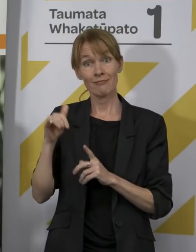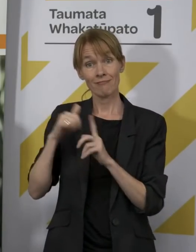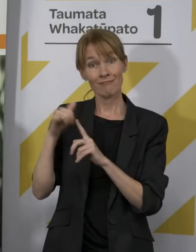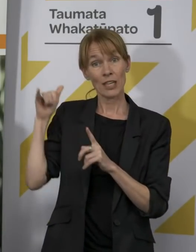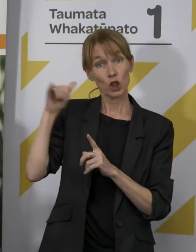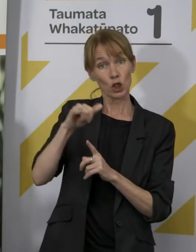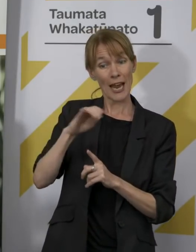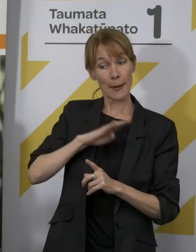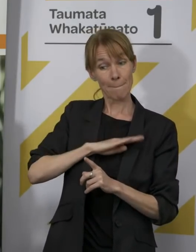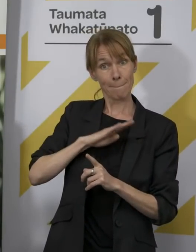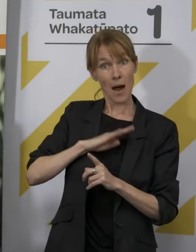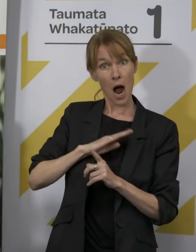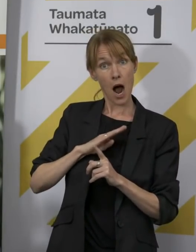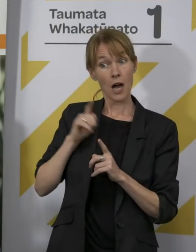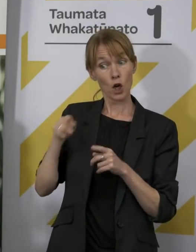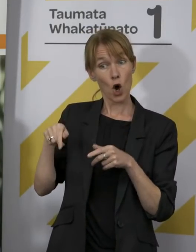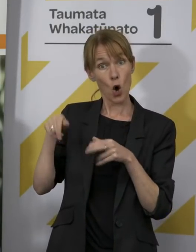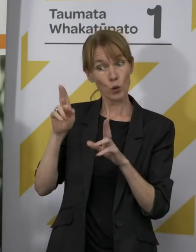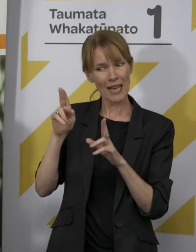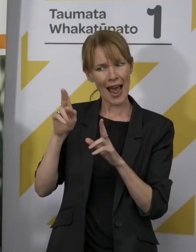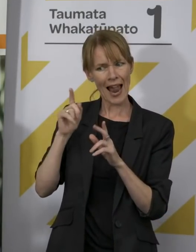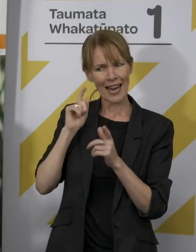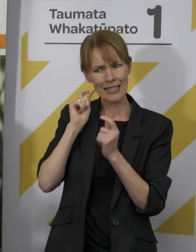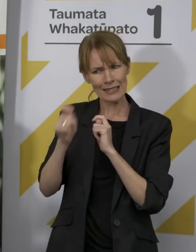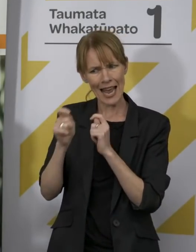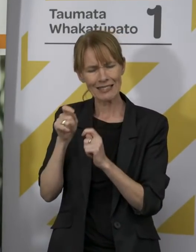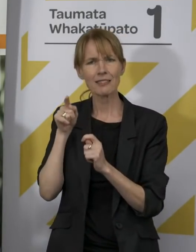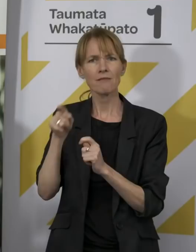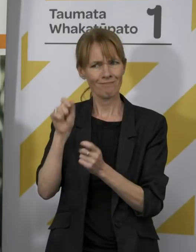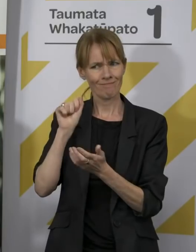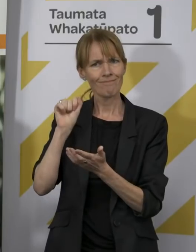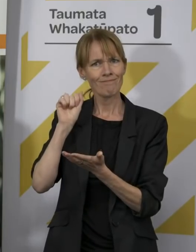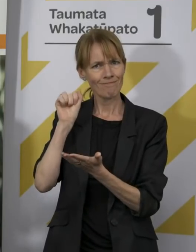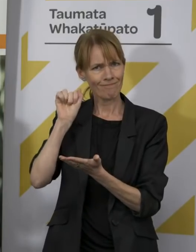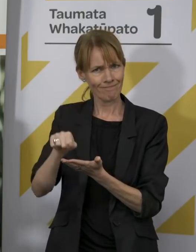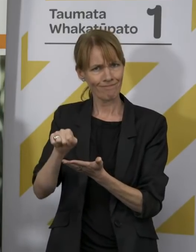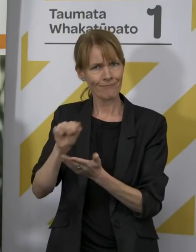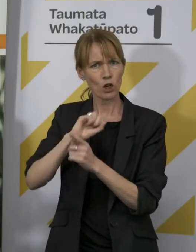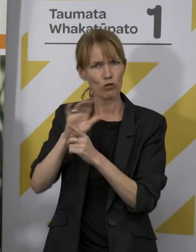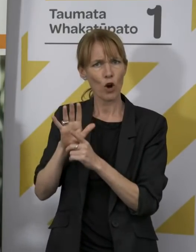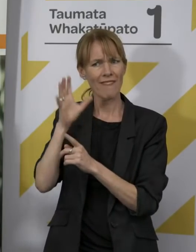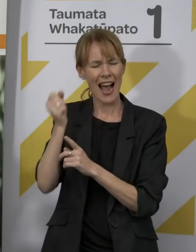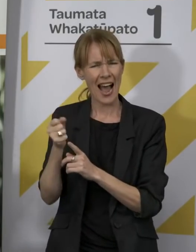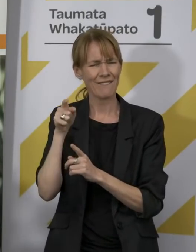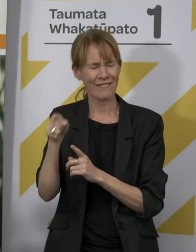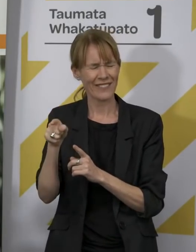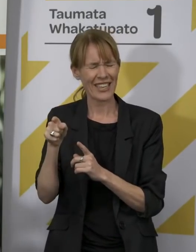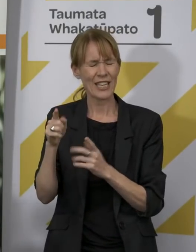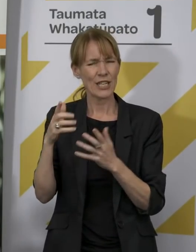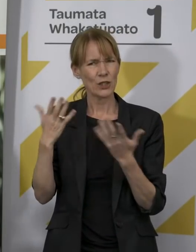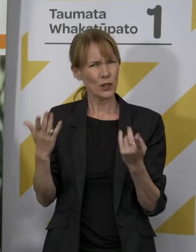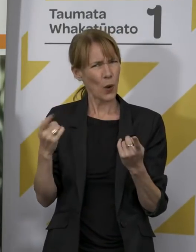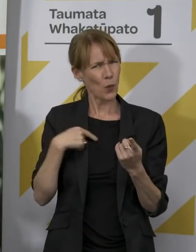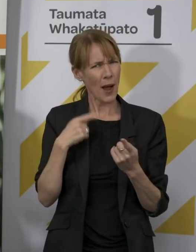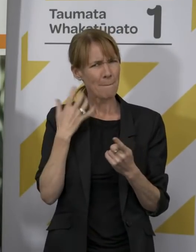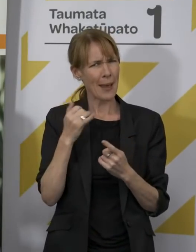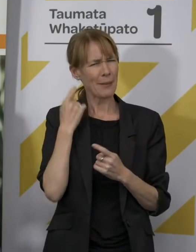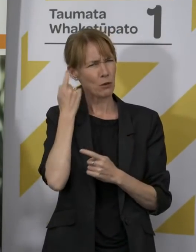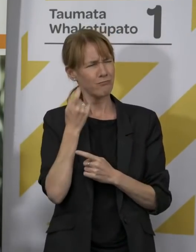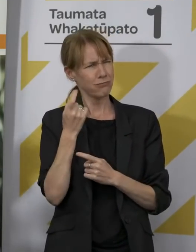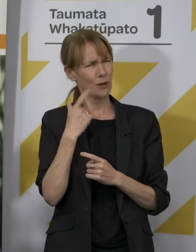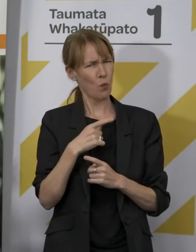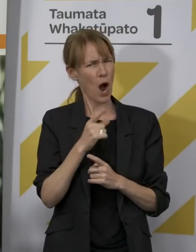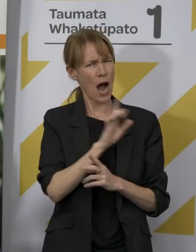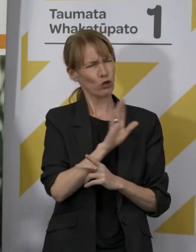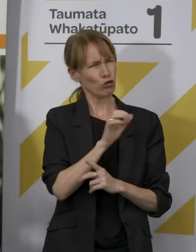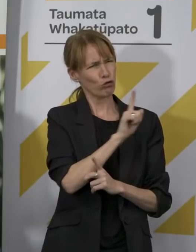Now, he had been at the Jet Park Hotel from his arrival. I understand there was a mix-up at the airport and he got in the wrong group,